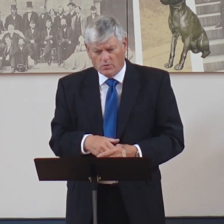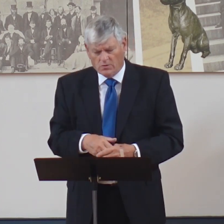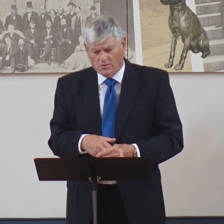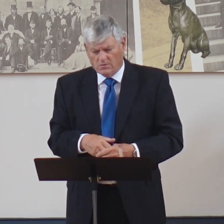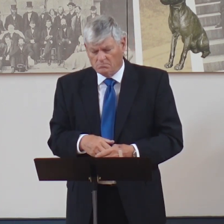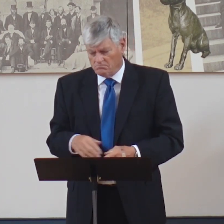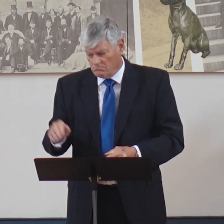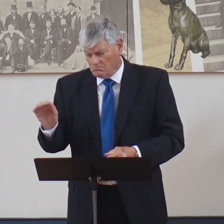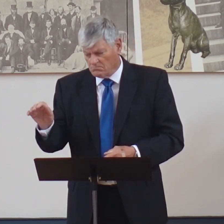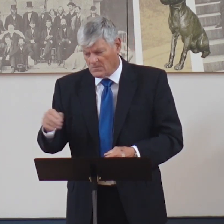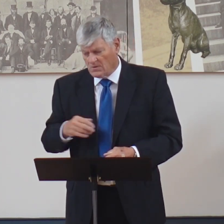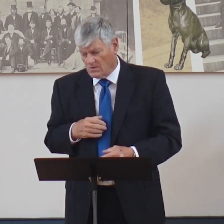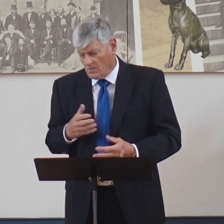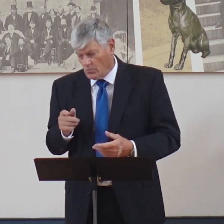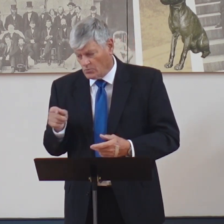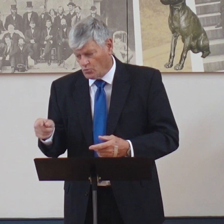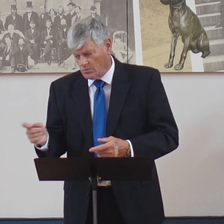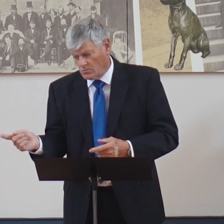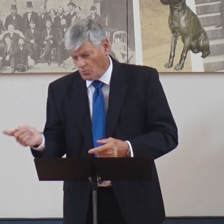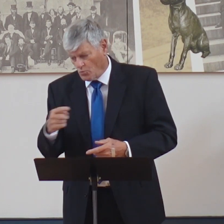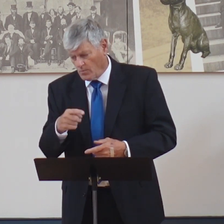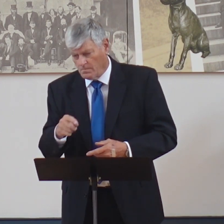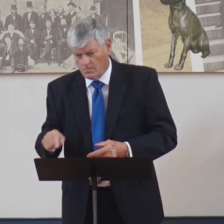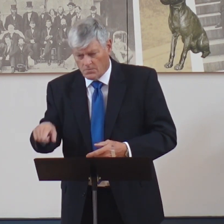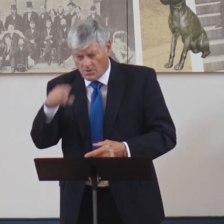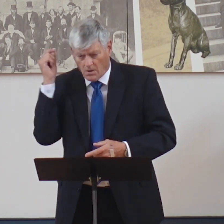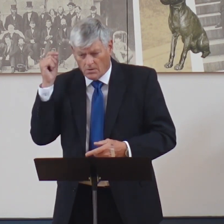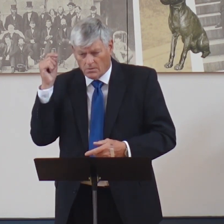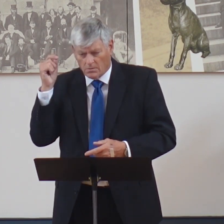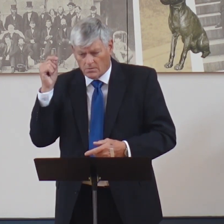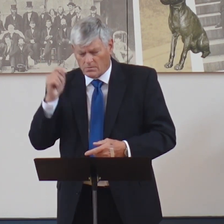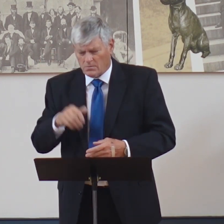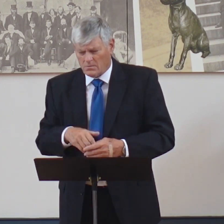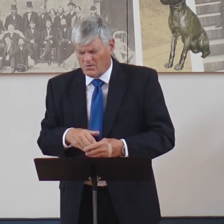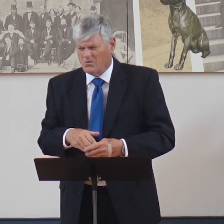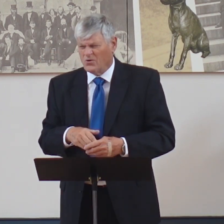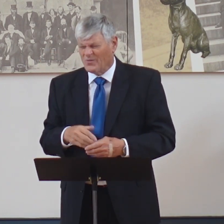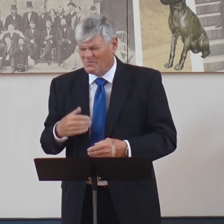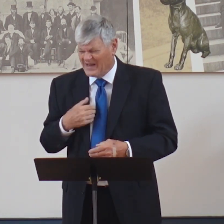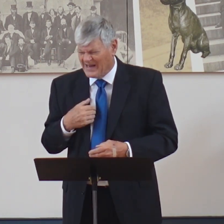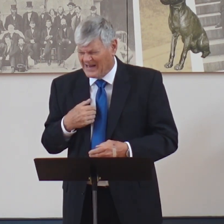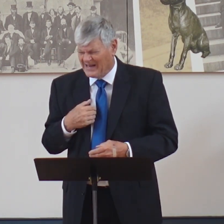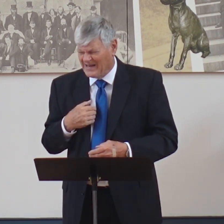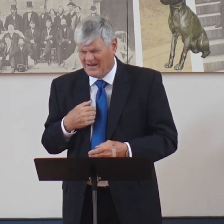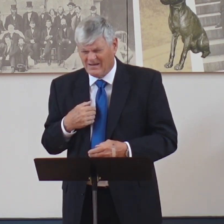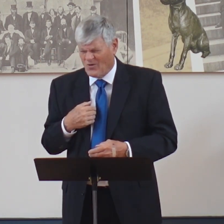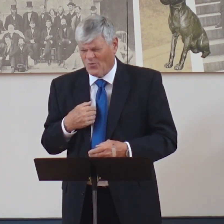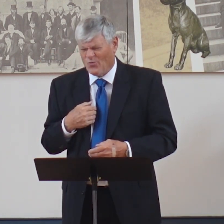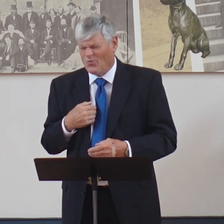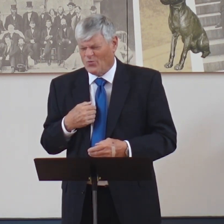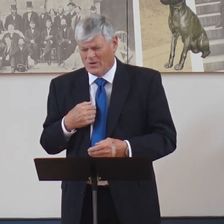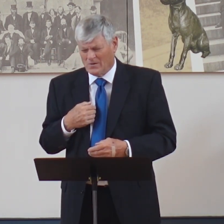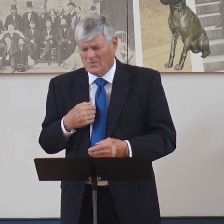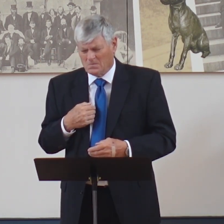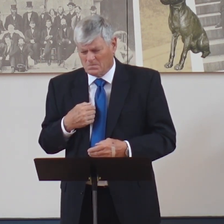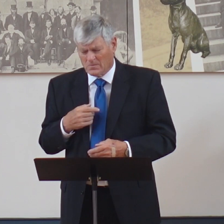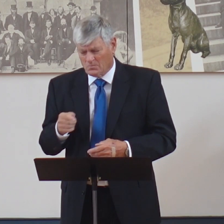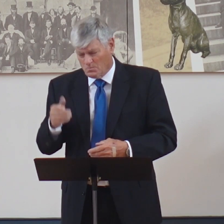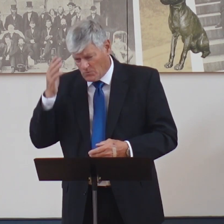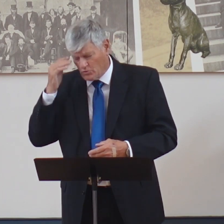And the presenter said, "You know what? I know you're quite bright. I want you to come to Gallaudet. Come back to Gallaudet." And Nancy said, "No,